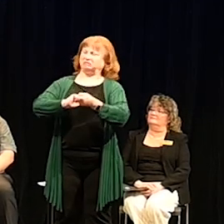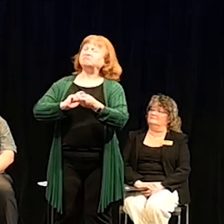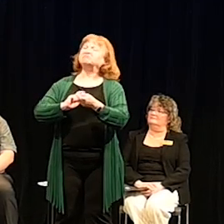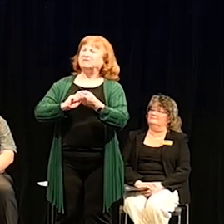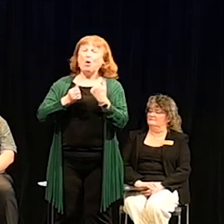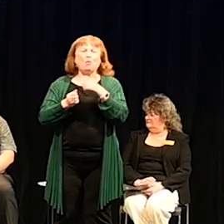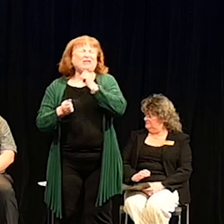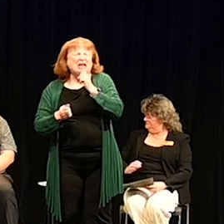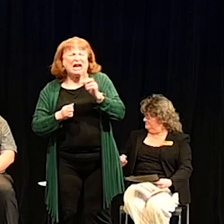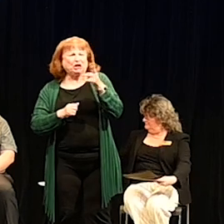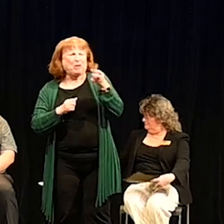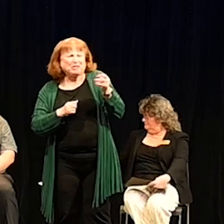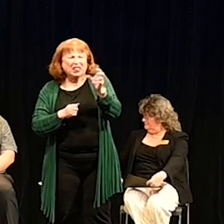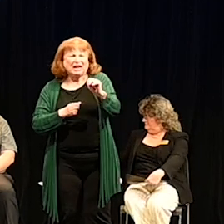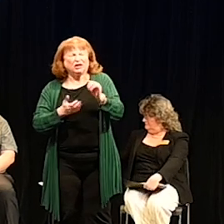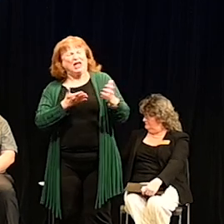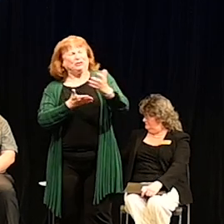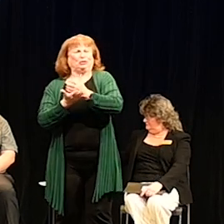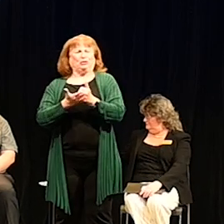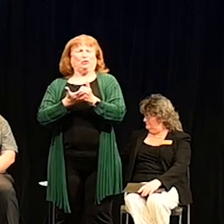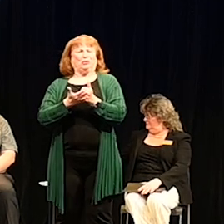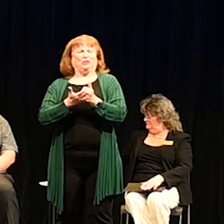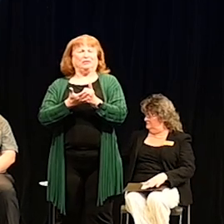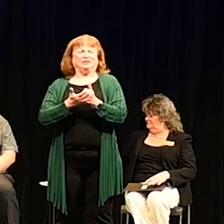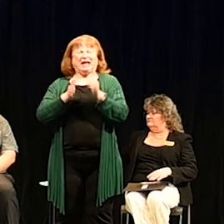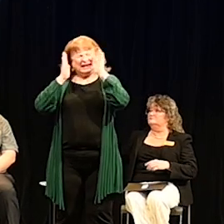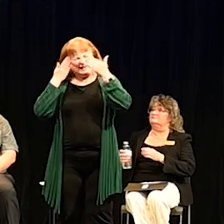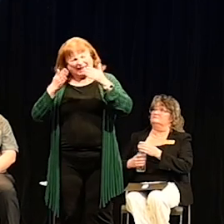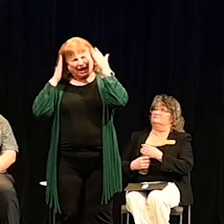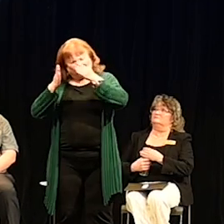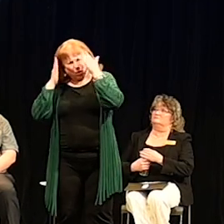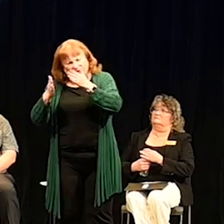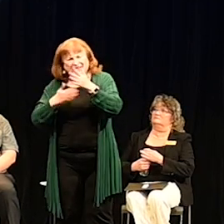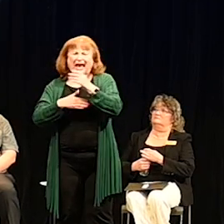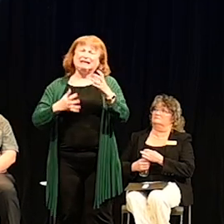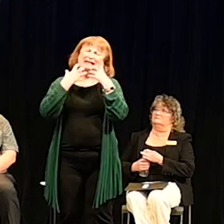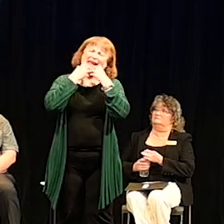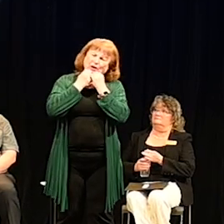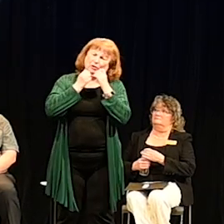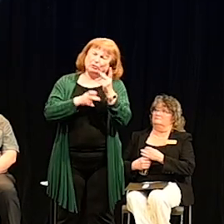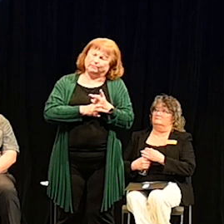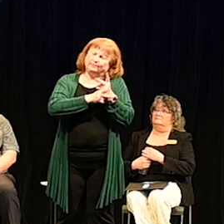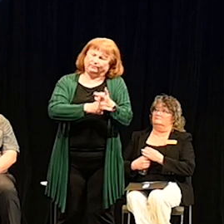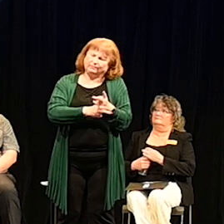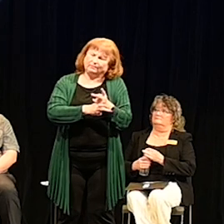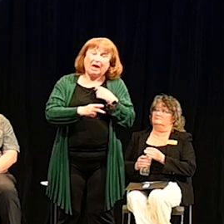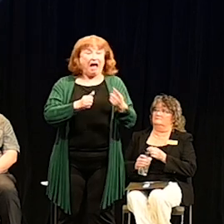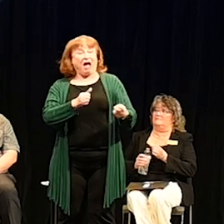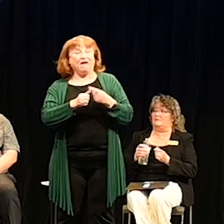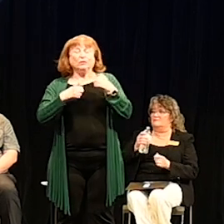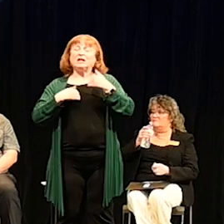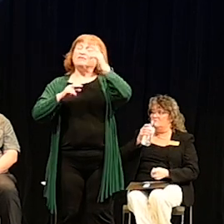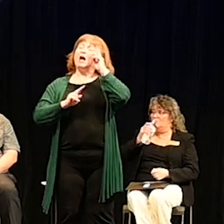an aging population that deserves dedicated focus and care. When I first